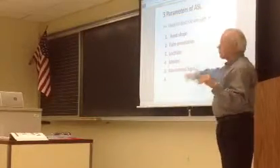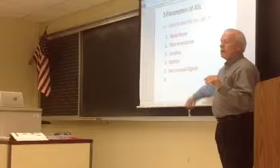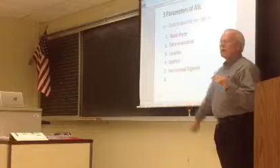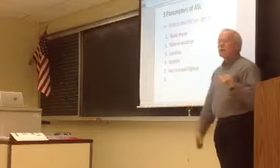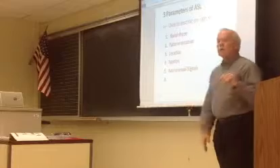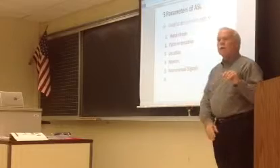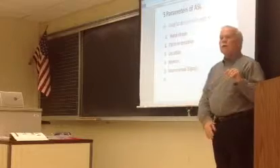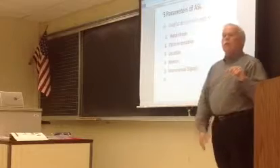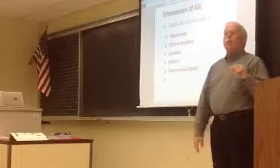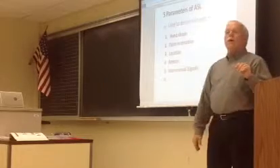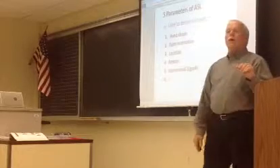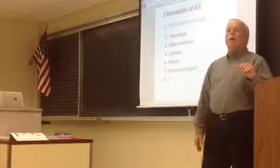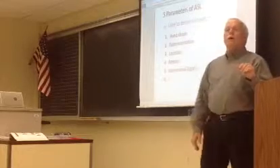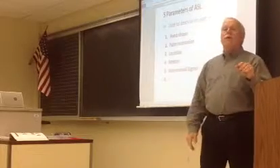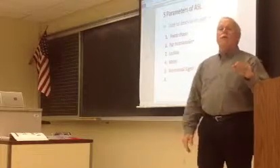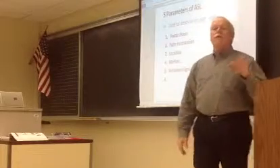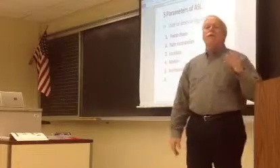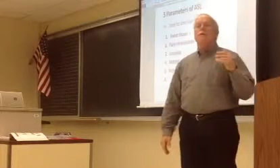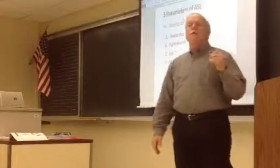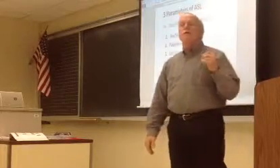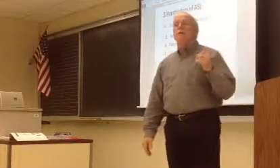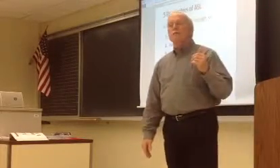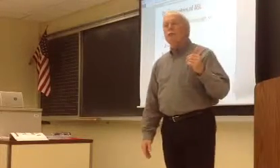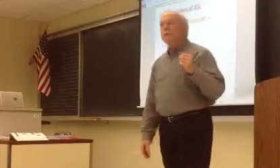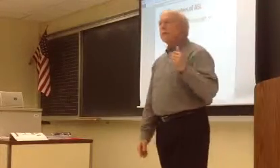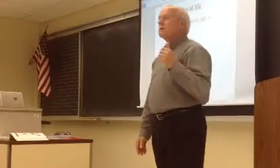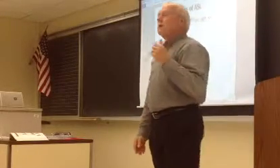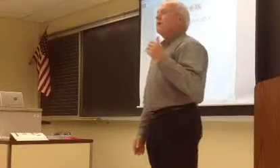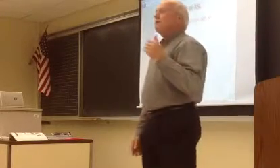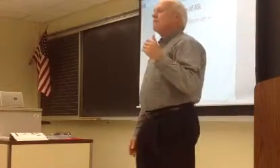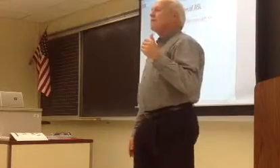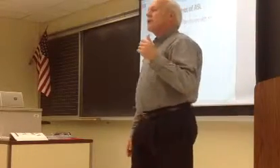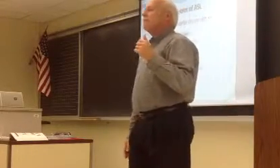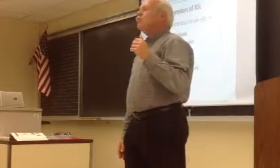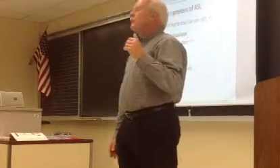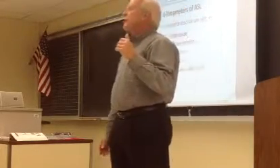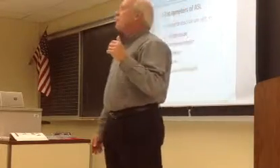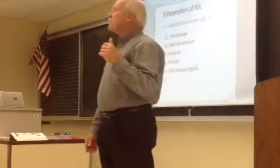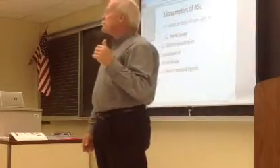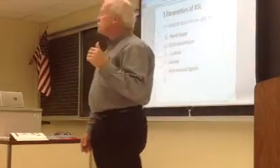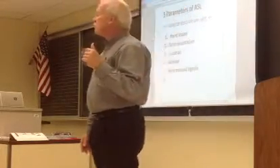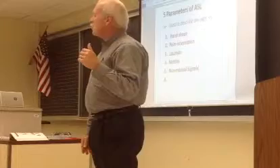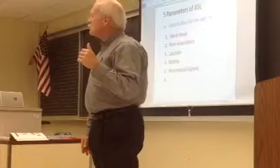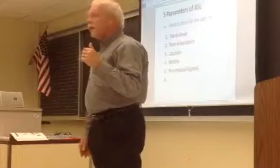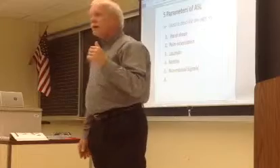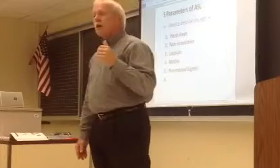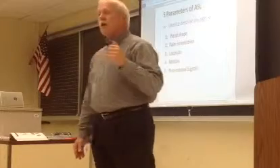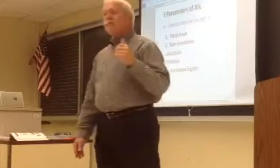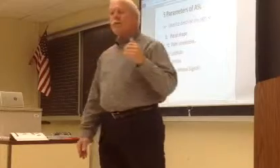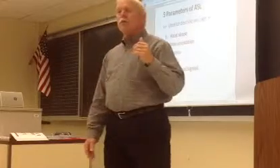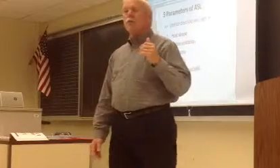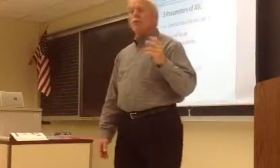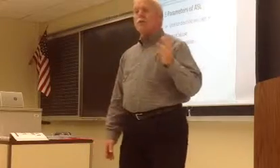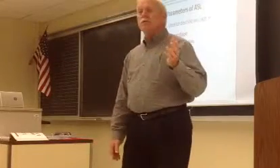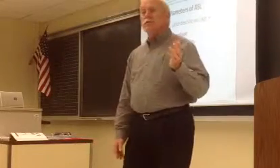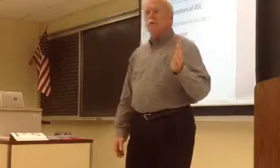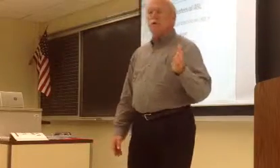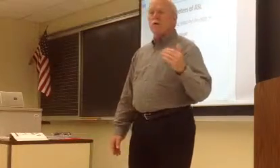describe. Well, another way to explain this, if two linguists were talking on the phone, and one's in New York and